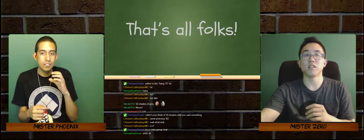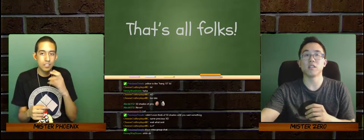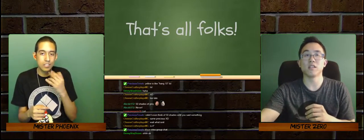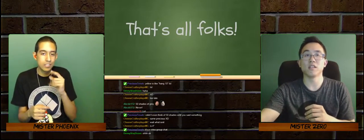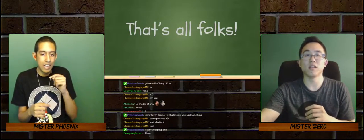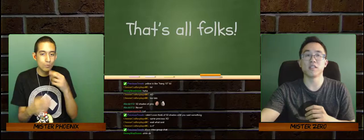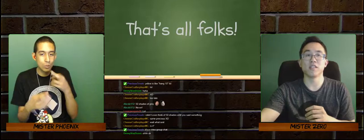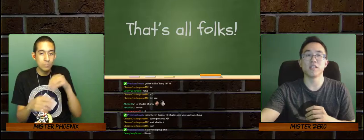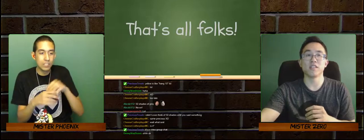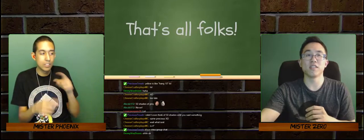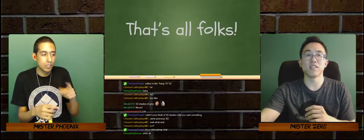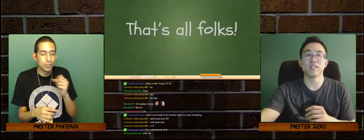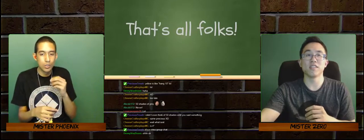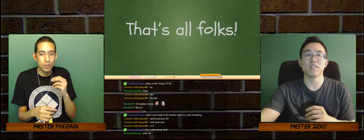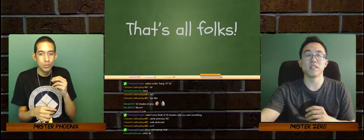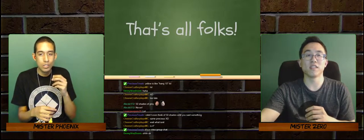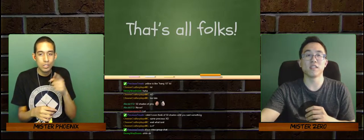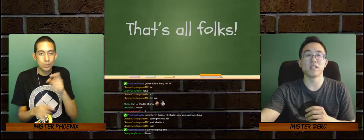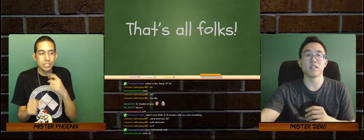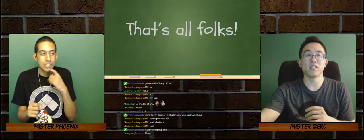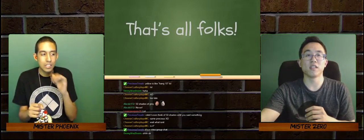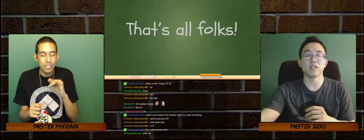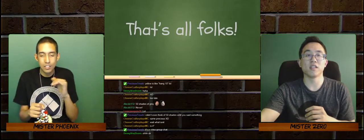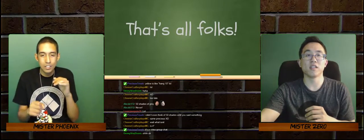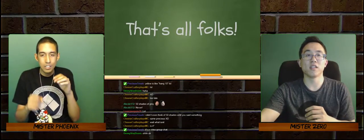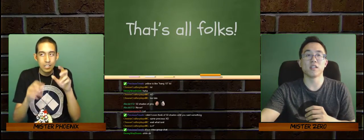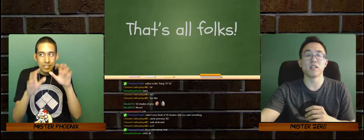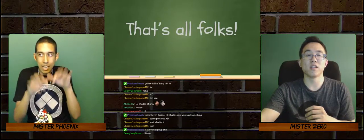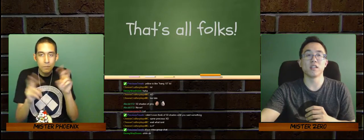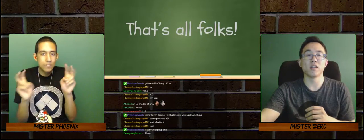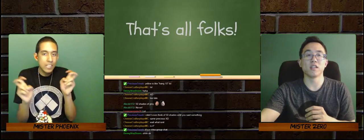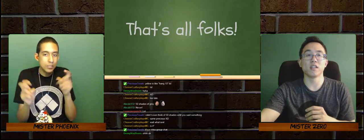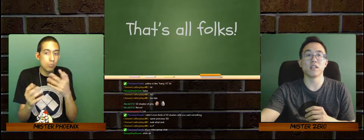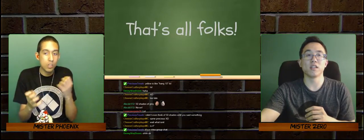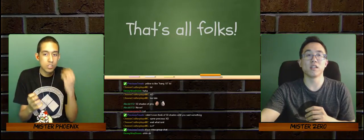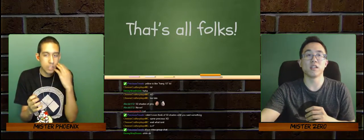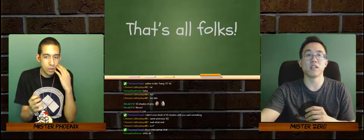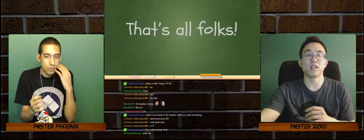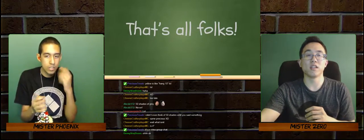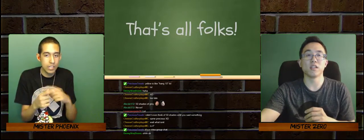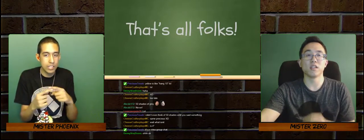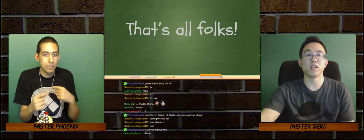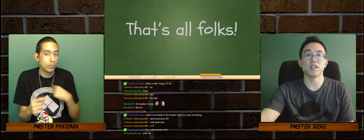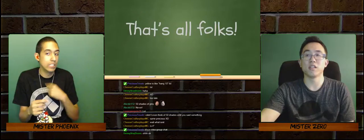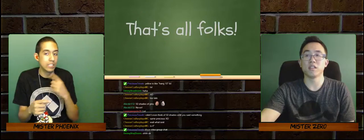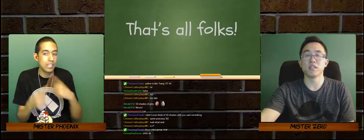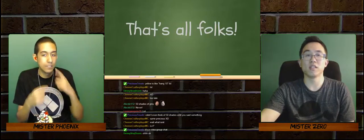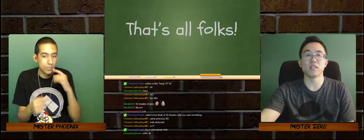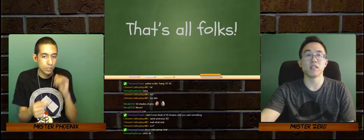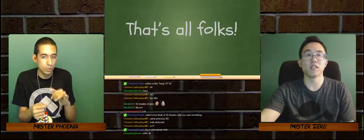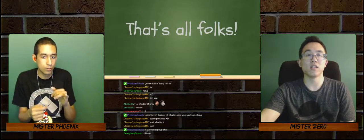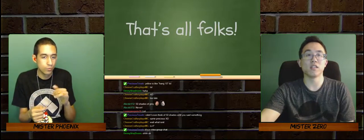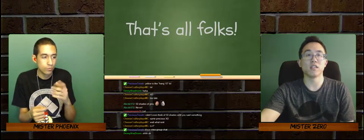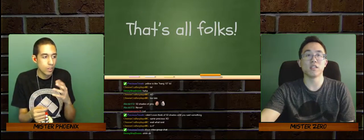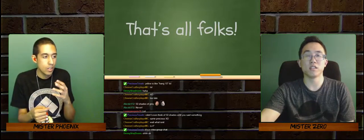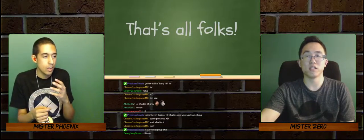a chat room in there, so you can say like type the face you want to know, and then we sign it for